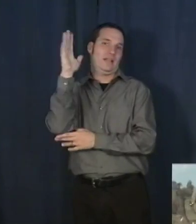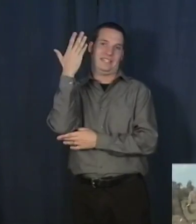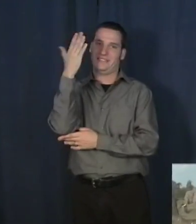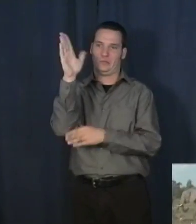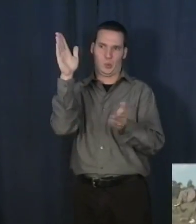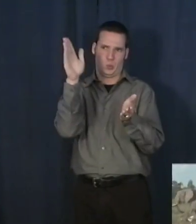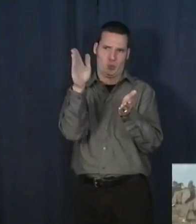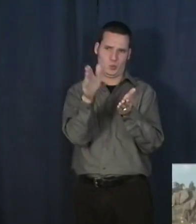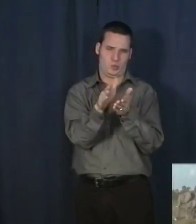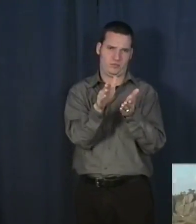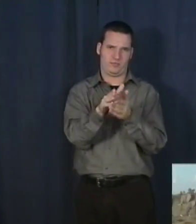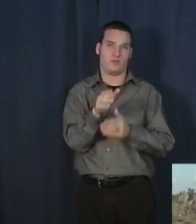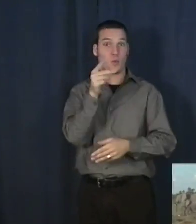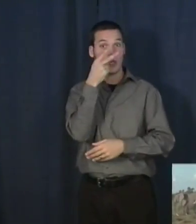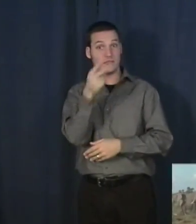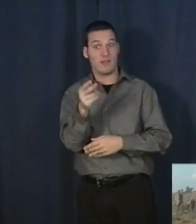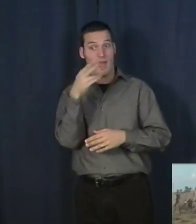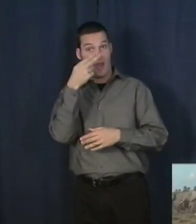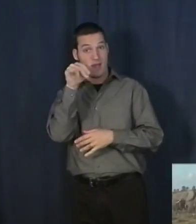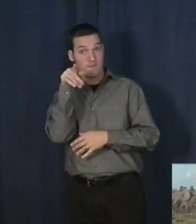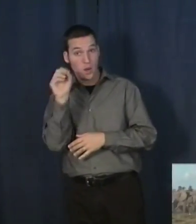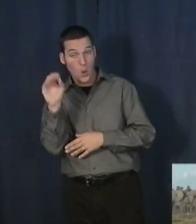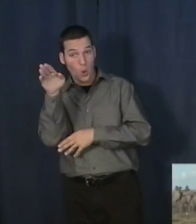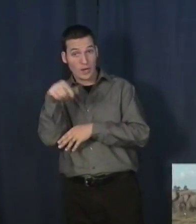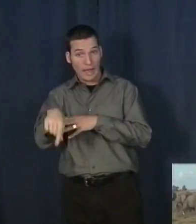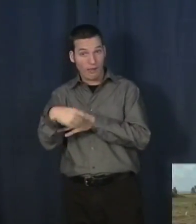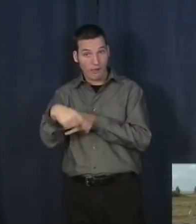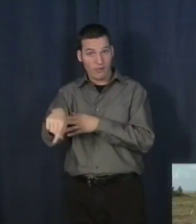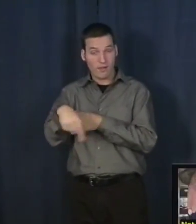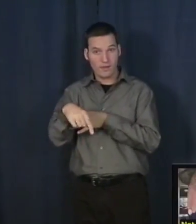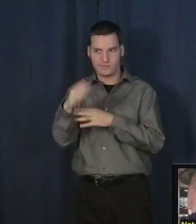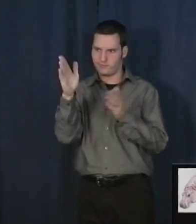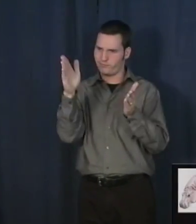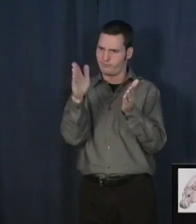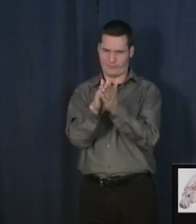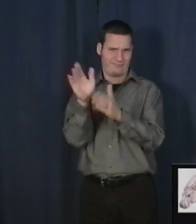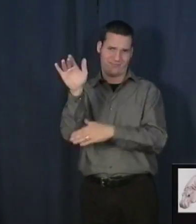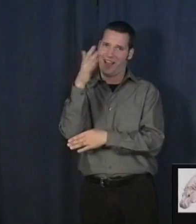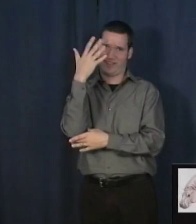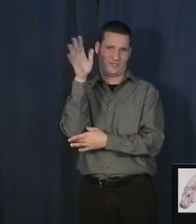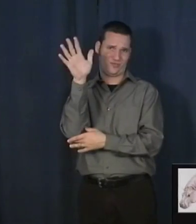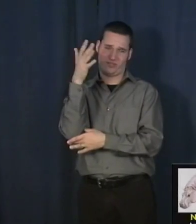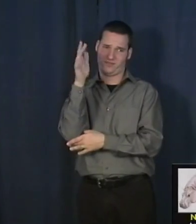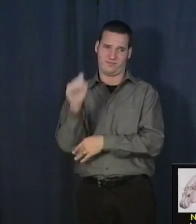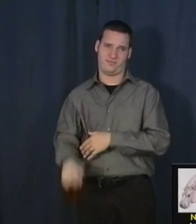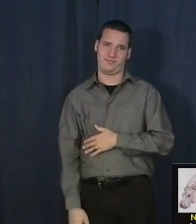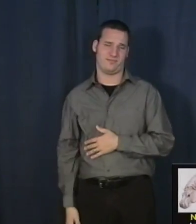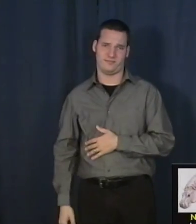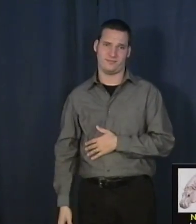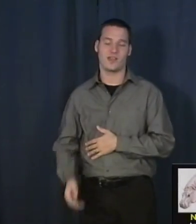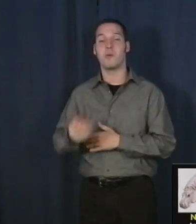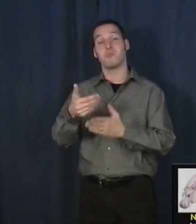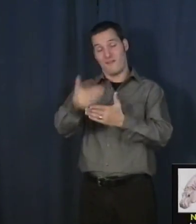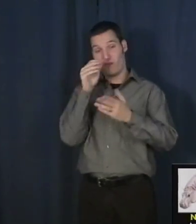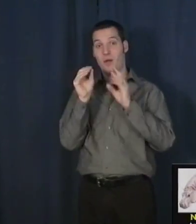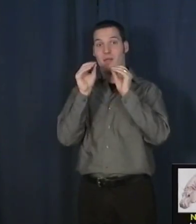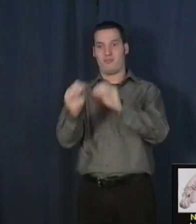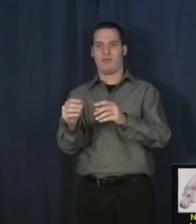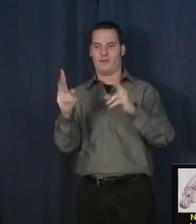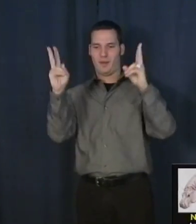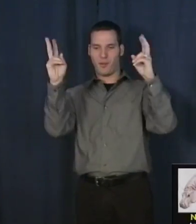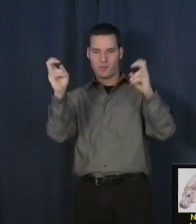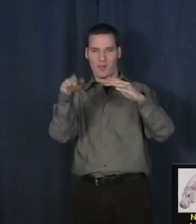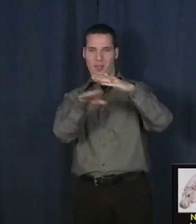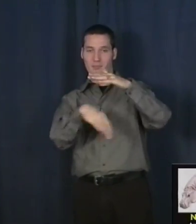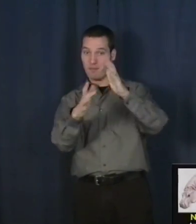Not like a cedar tree. Have you ever seen a hippo tail? Not like a cedar tree. You know, before they put